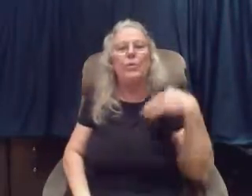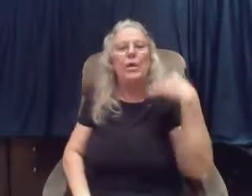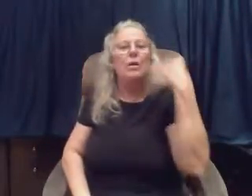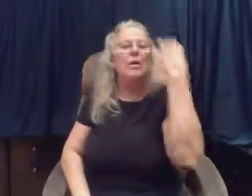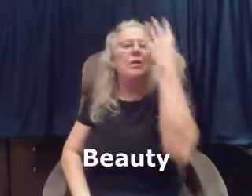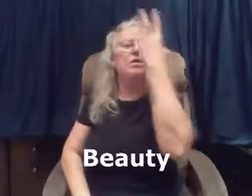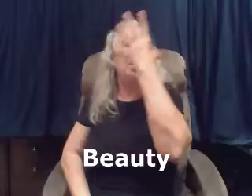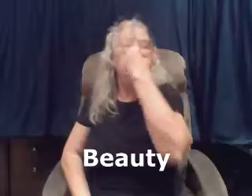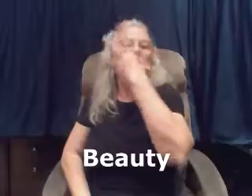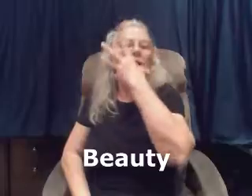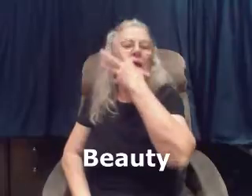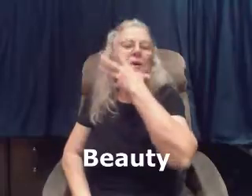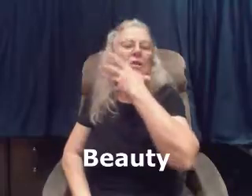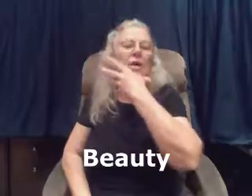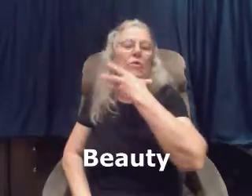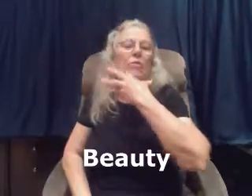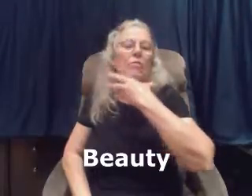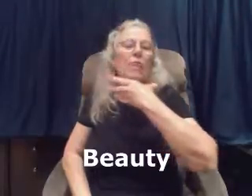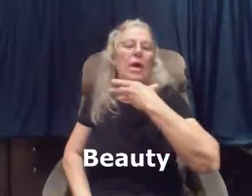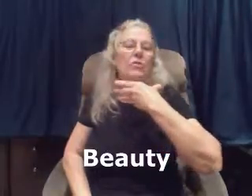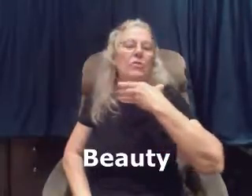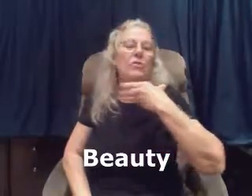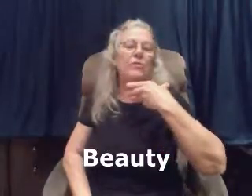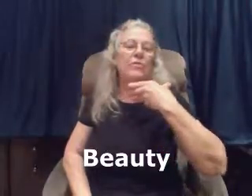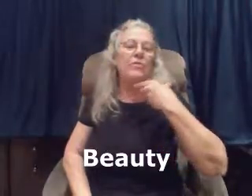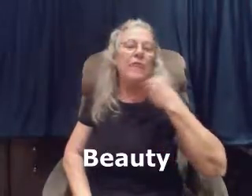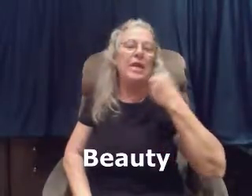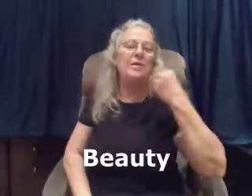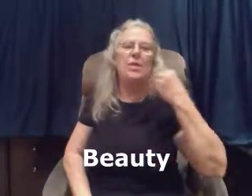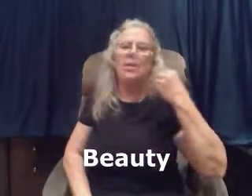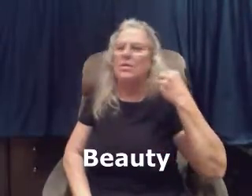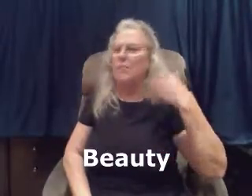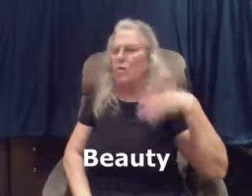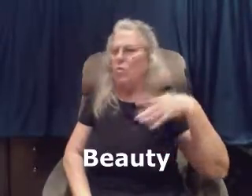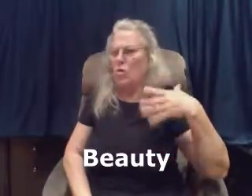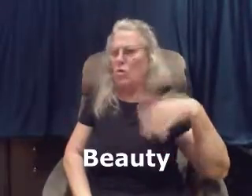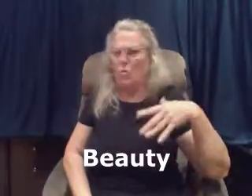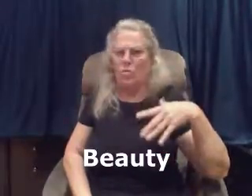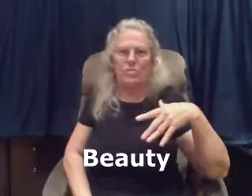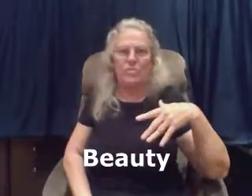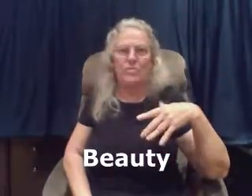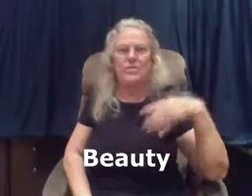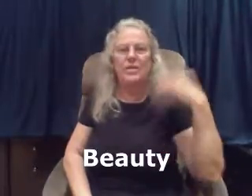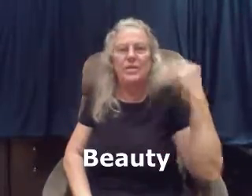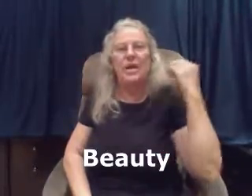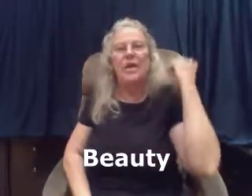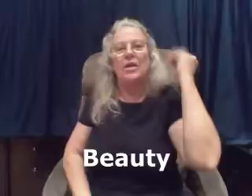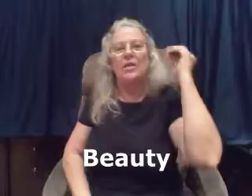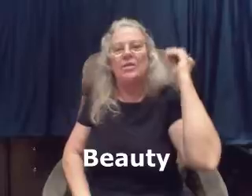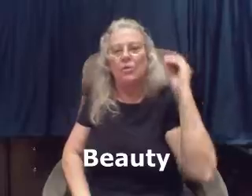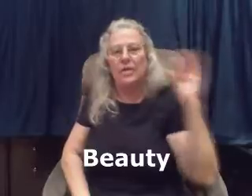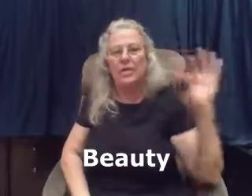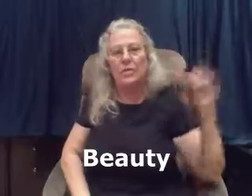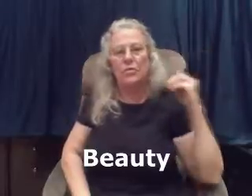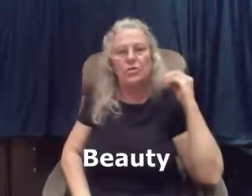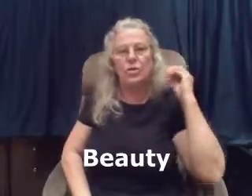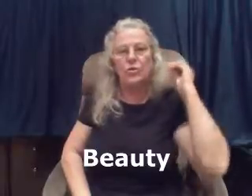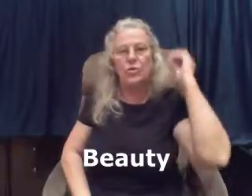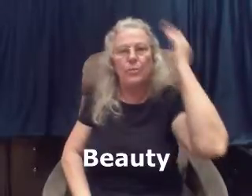Beauty. Take your hand around your face. It's like, whoa, do you see that? So it almost starts with a